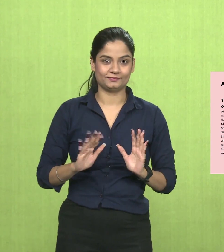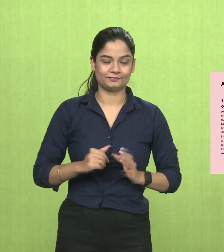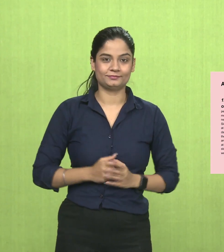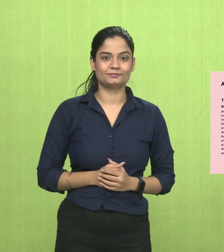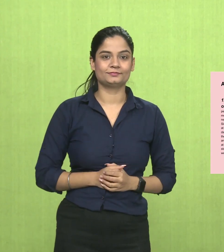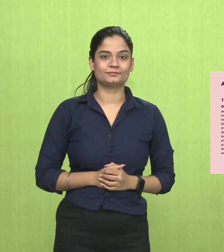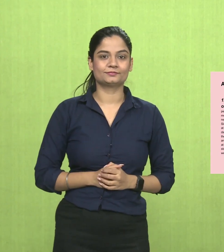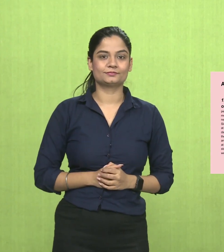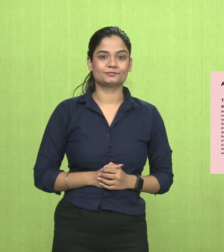day.